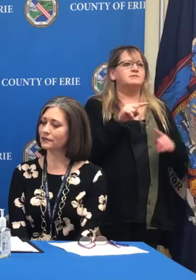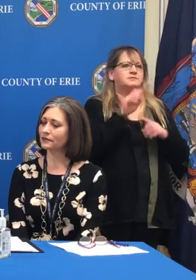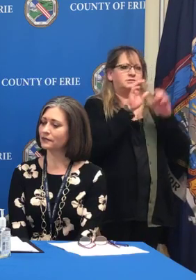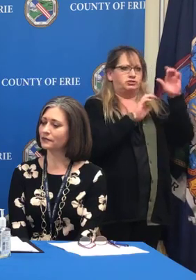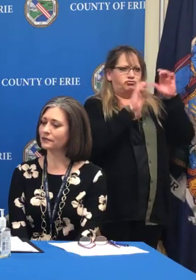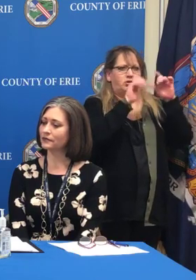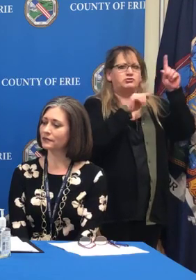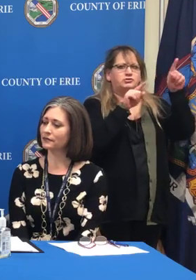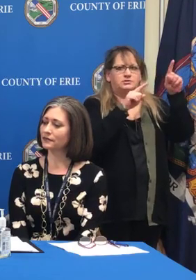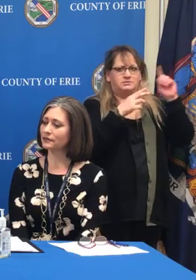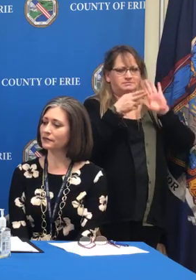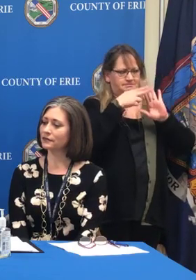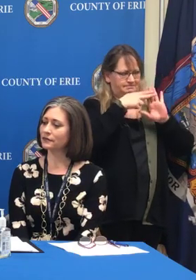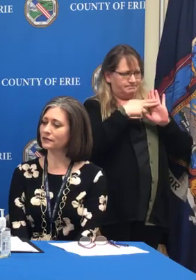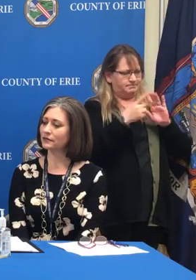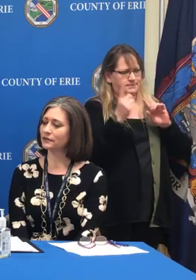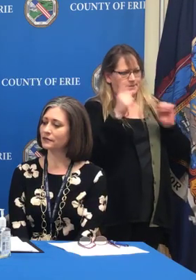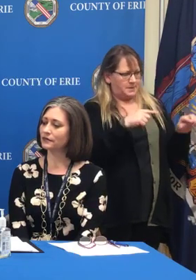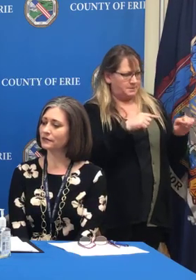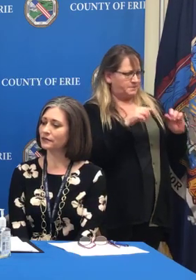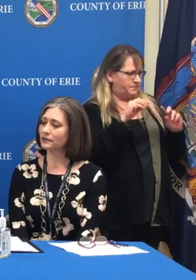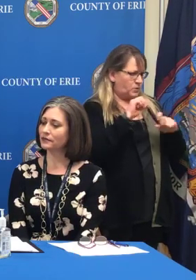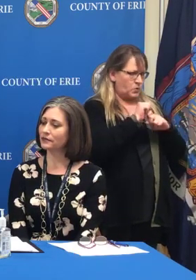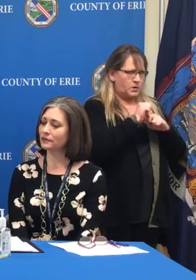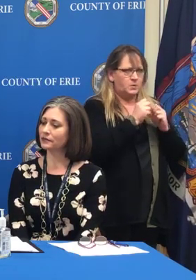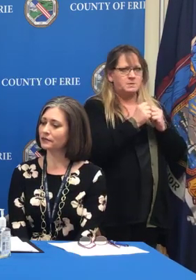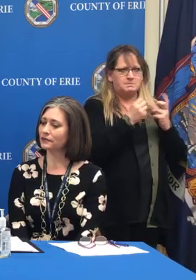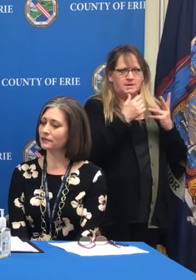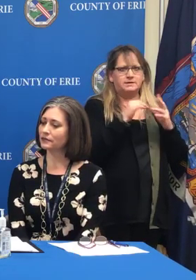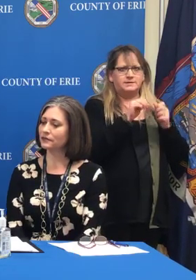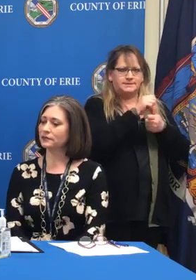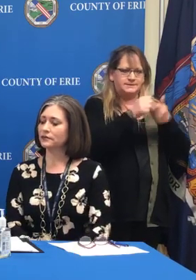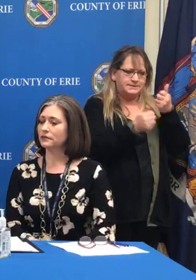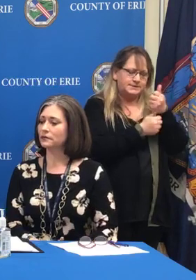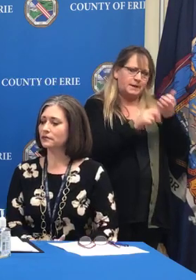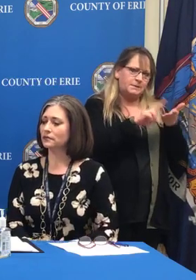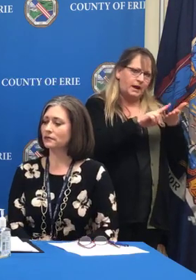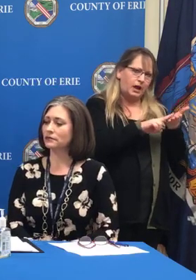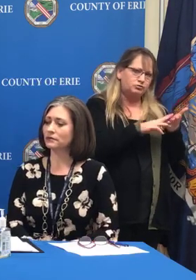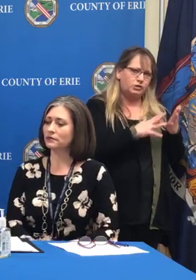construction contractor, come out there, working with a number of subcontractors, including